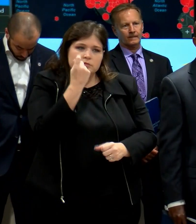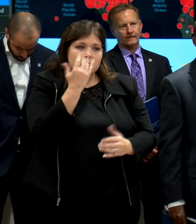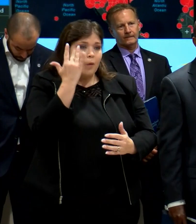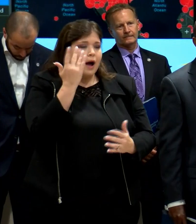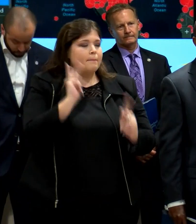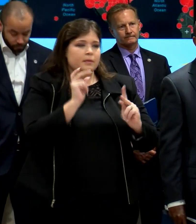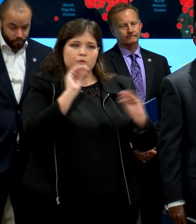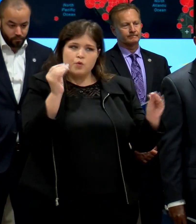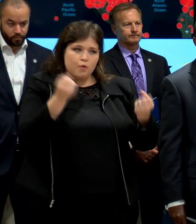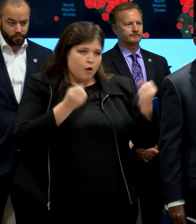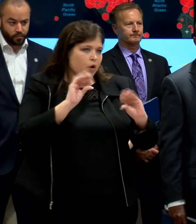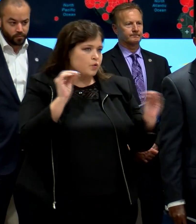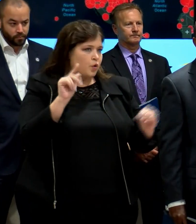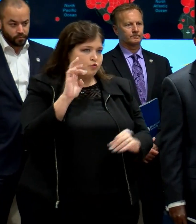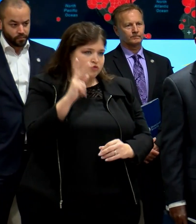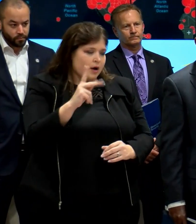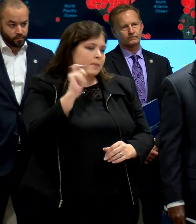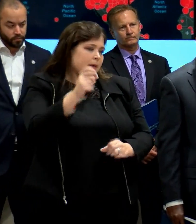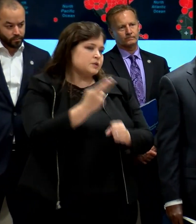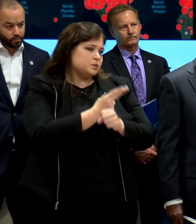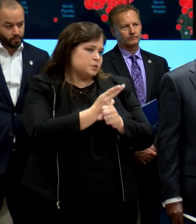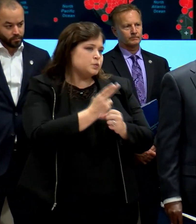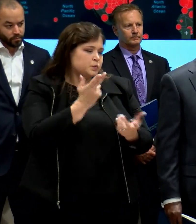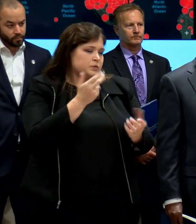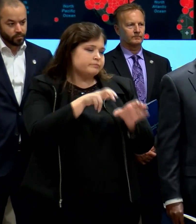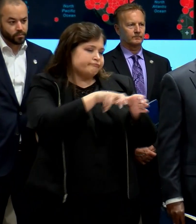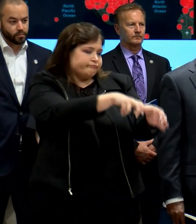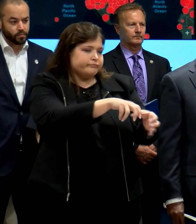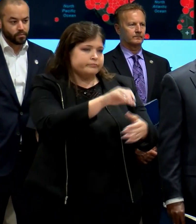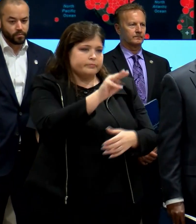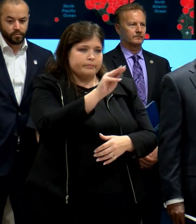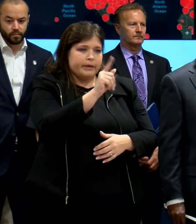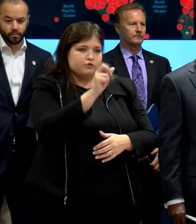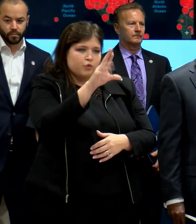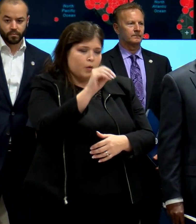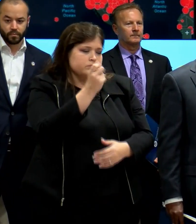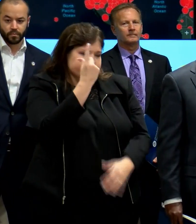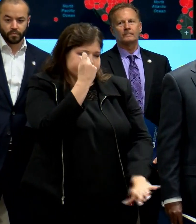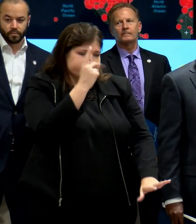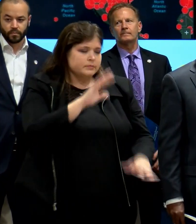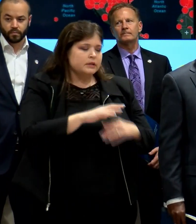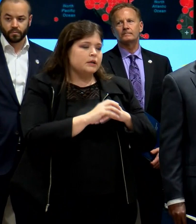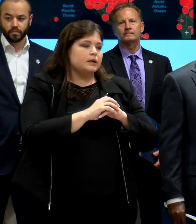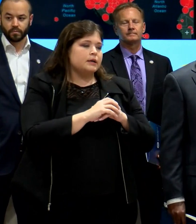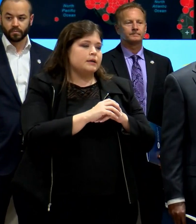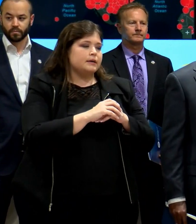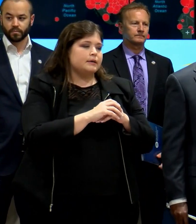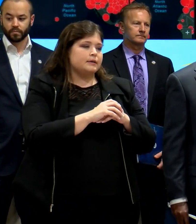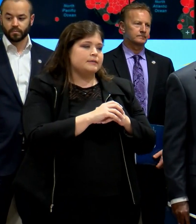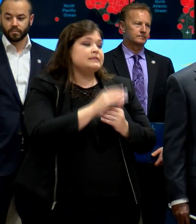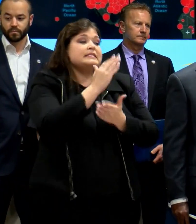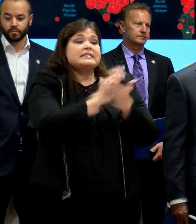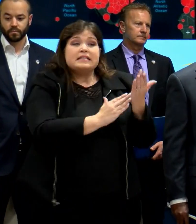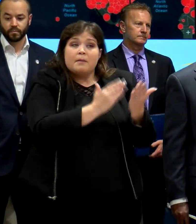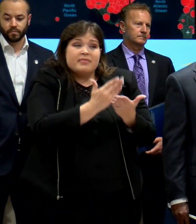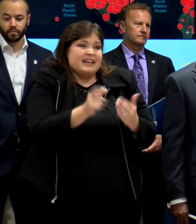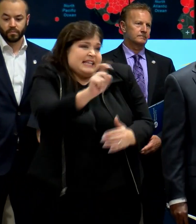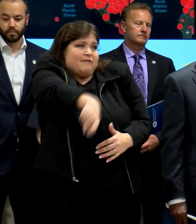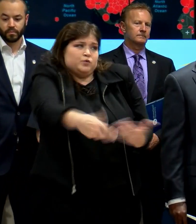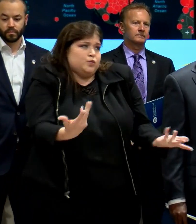have cars or trucks, and so they need to use it. And that's why I'm saying, there are some things that simply will have to take